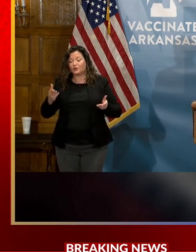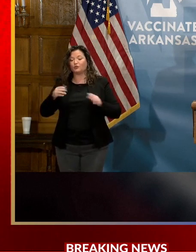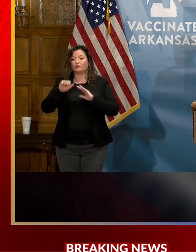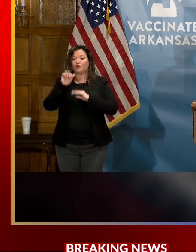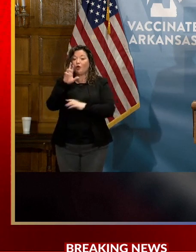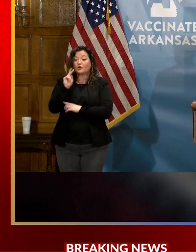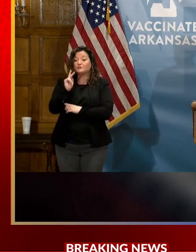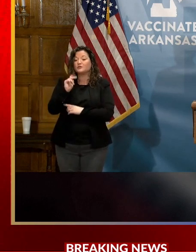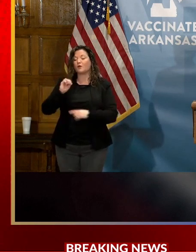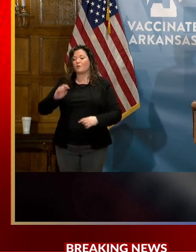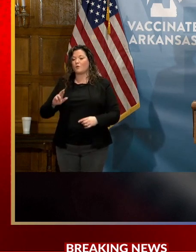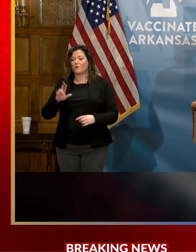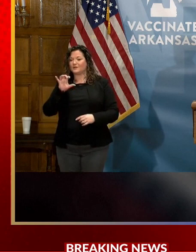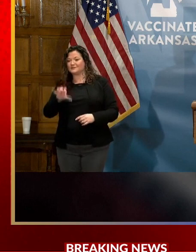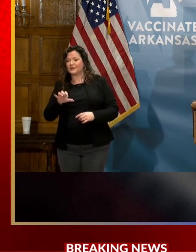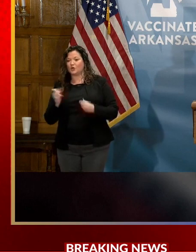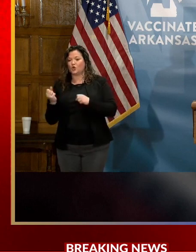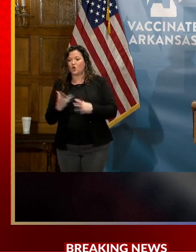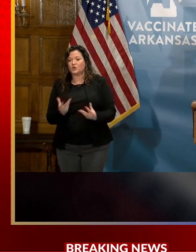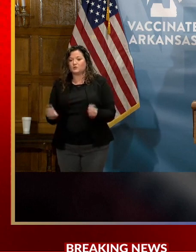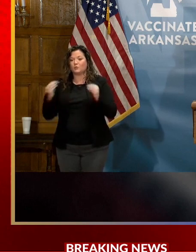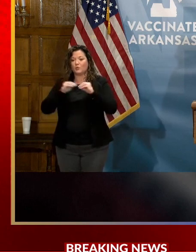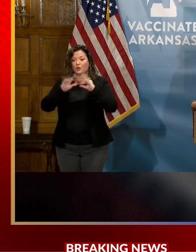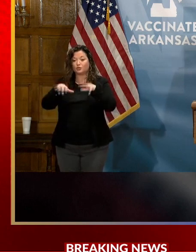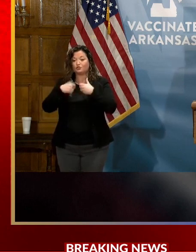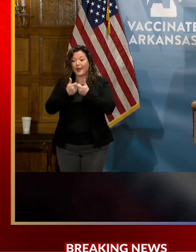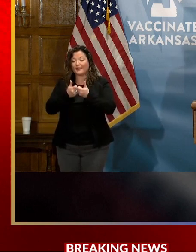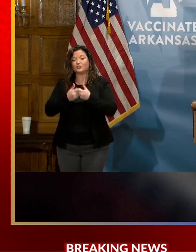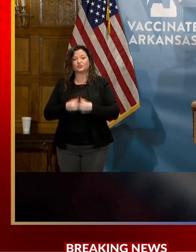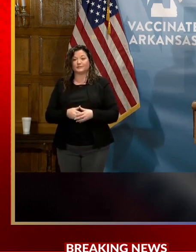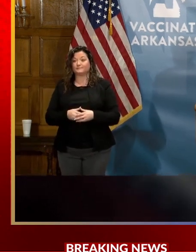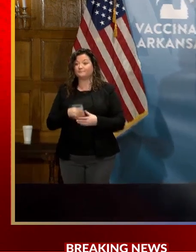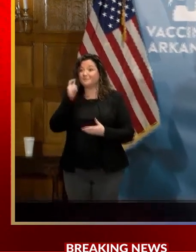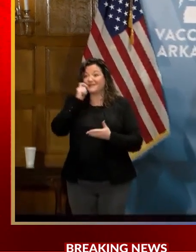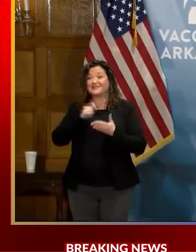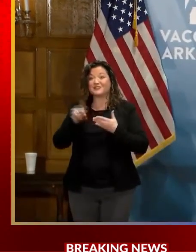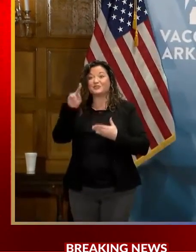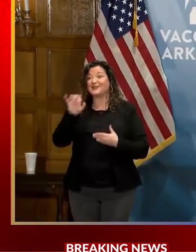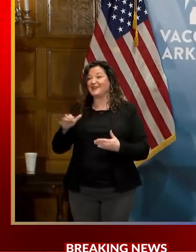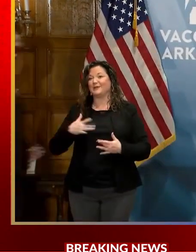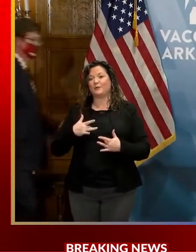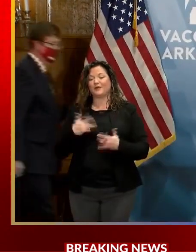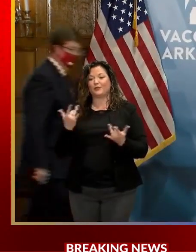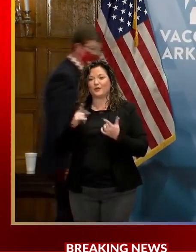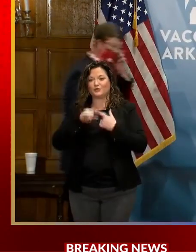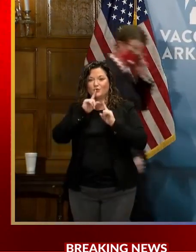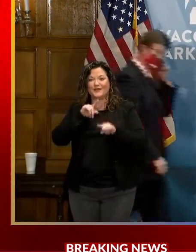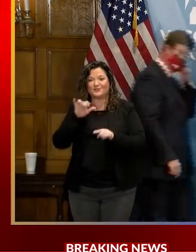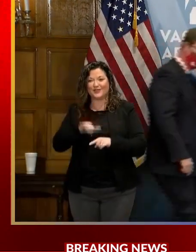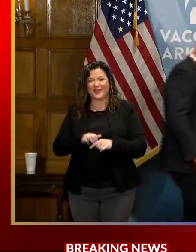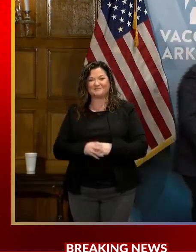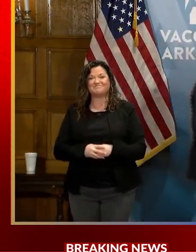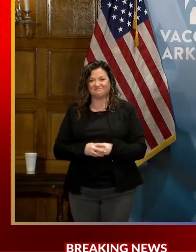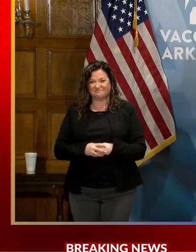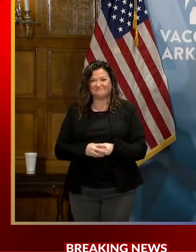or if that is presenting more challenges. I think Secretary Key would be delighted to answer that.